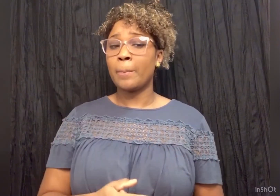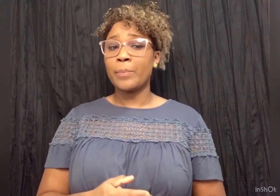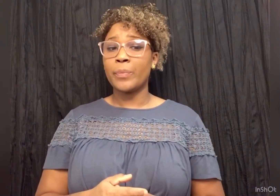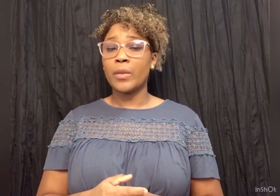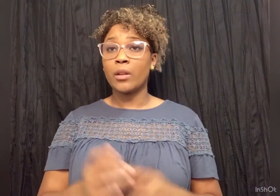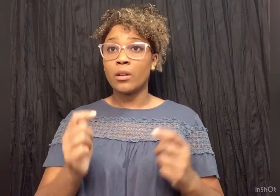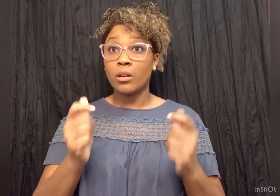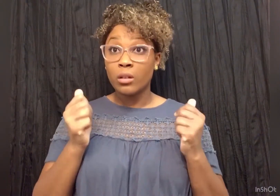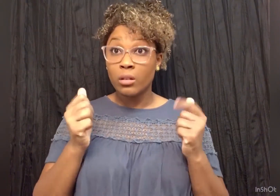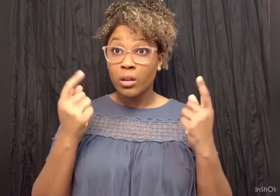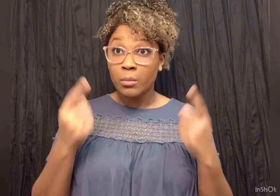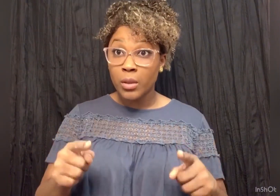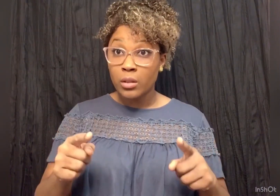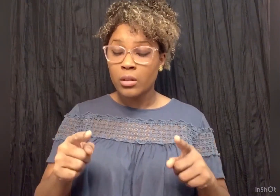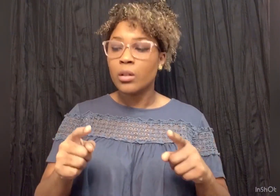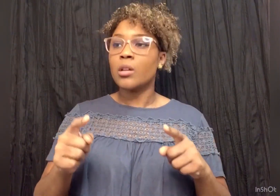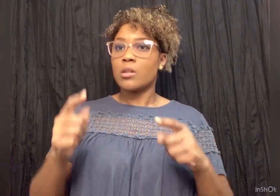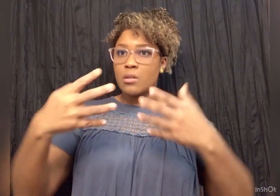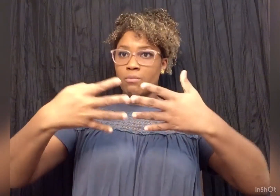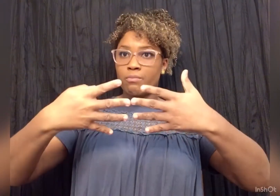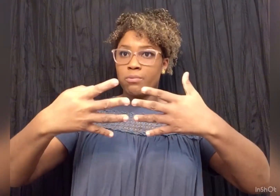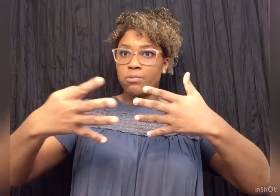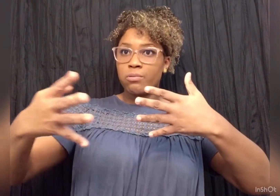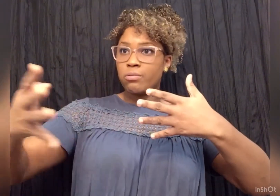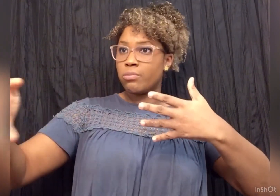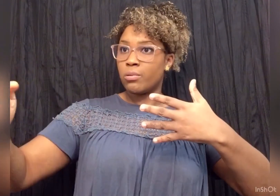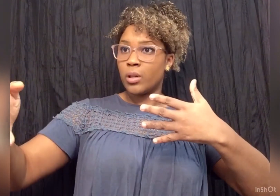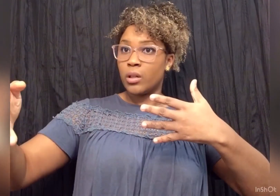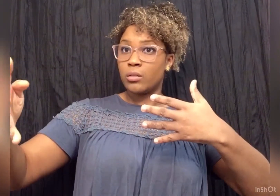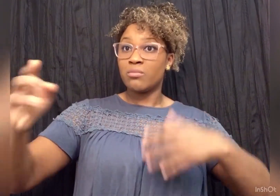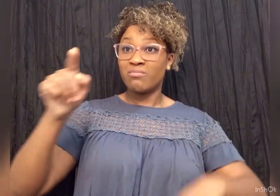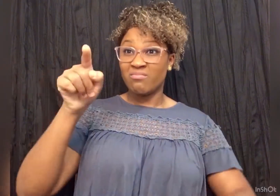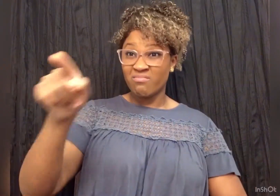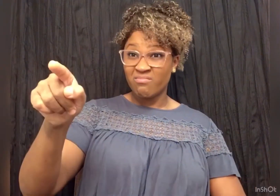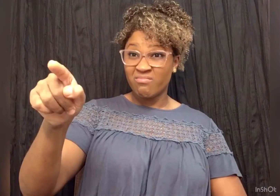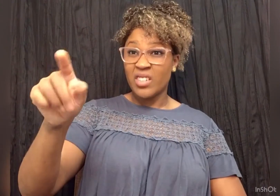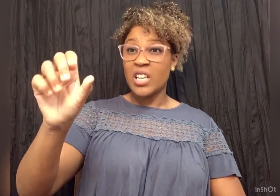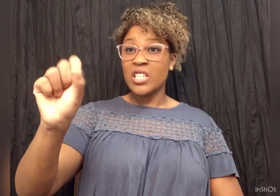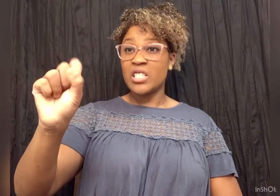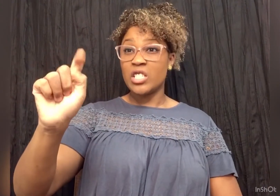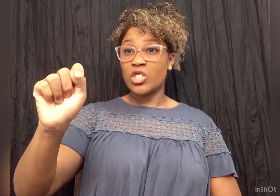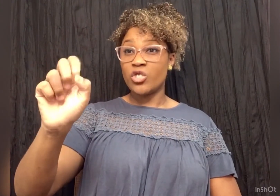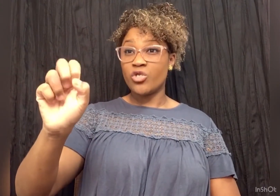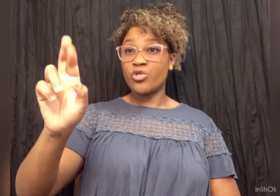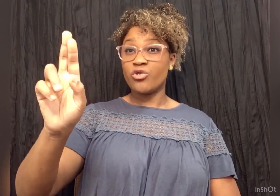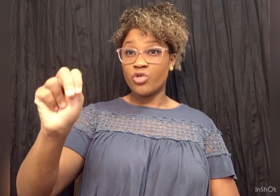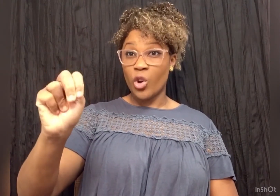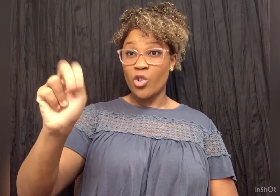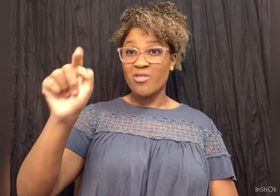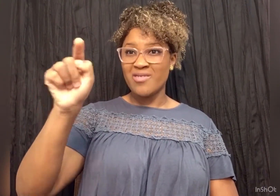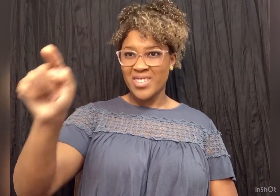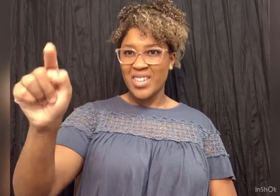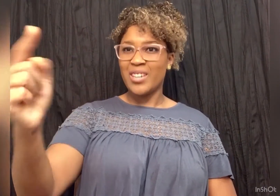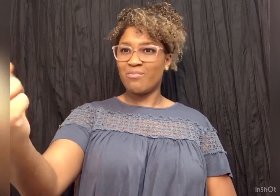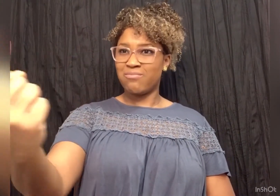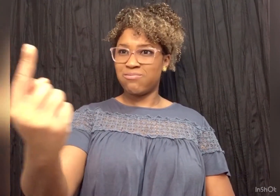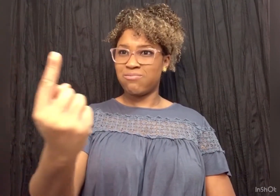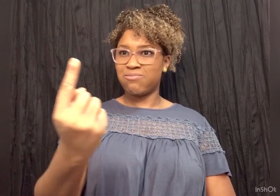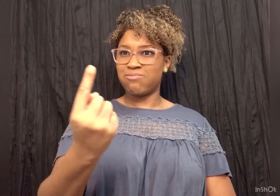Suddenly, the gate opened, and Stern, a former shopkeeper who now was a policeman,